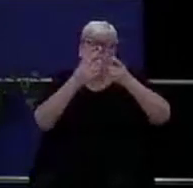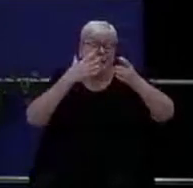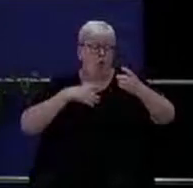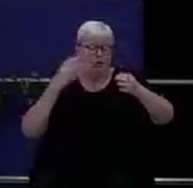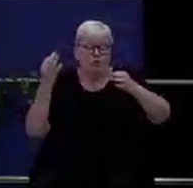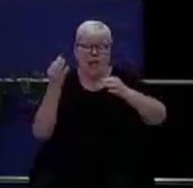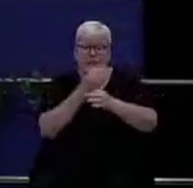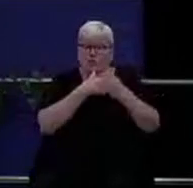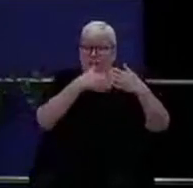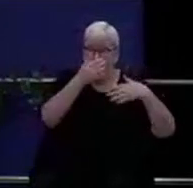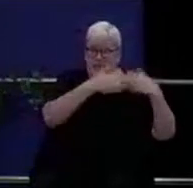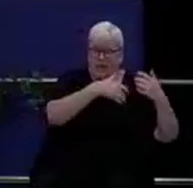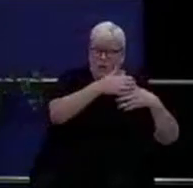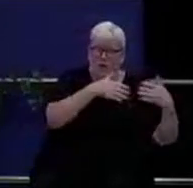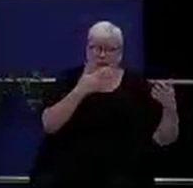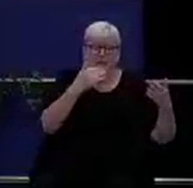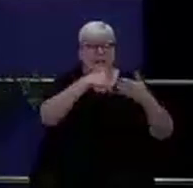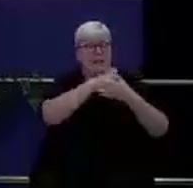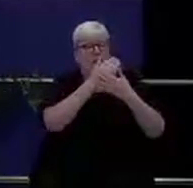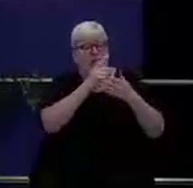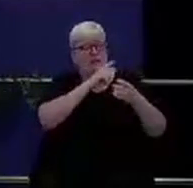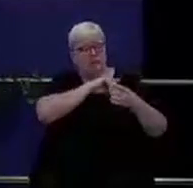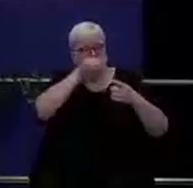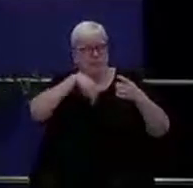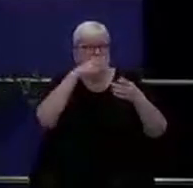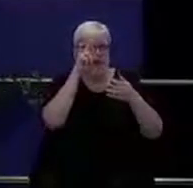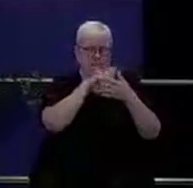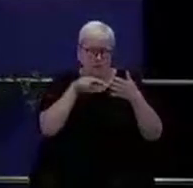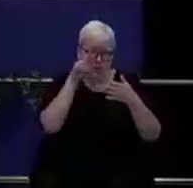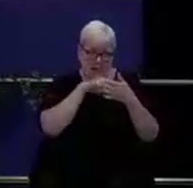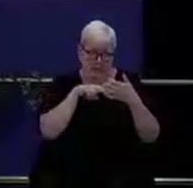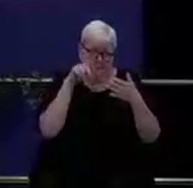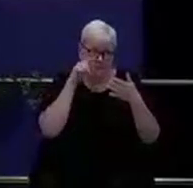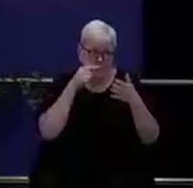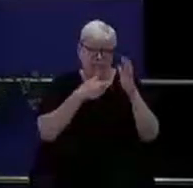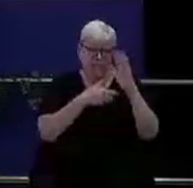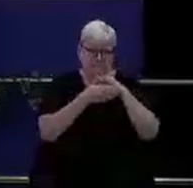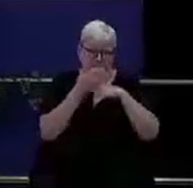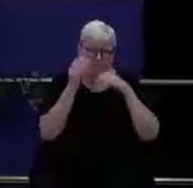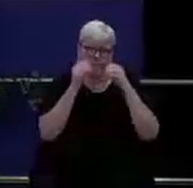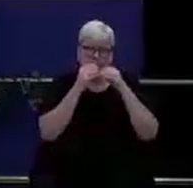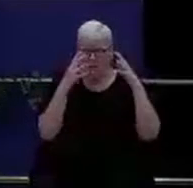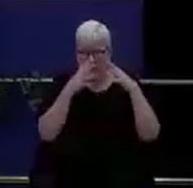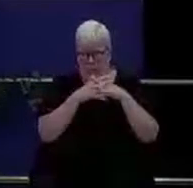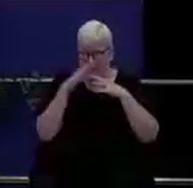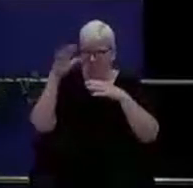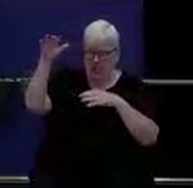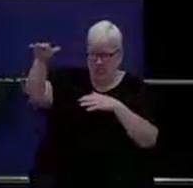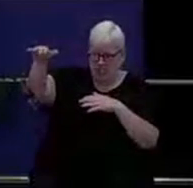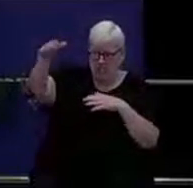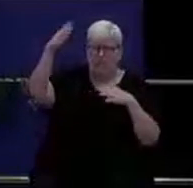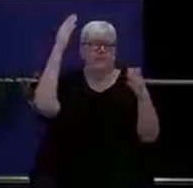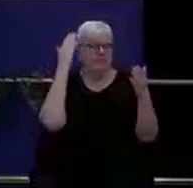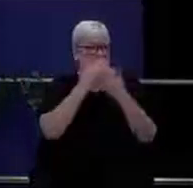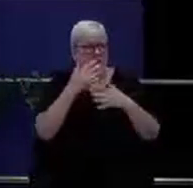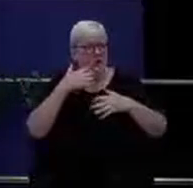ask you anyway, which partly because I read the advanced reader copy of this, and then I went to Blackwell's right over there, and I looked at it, and I was